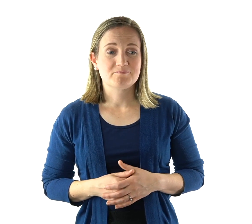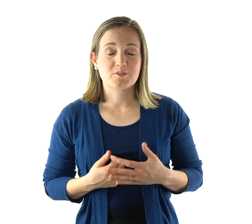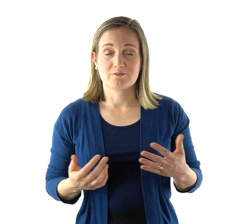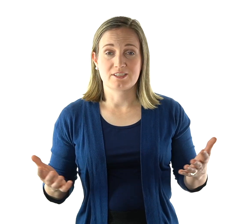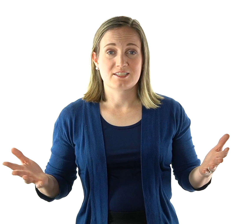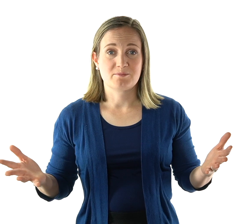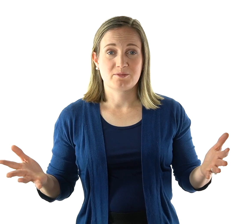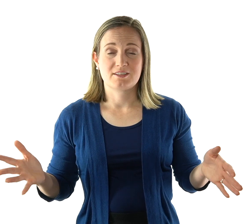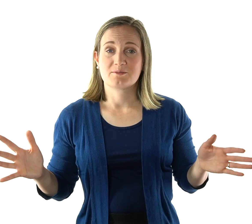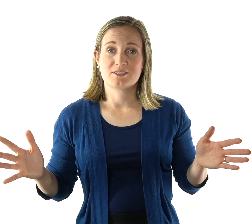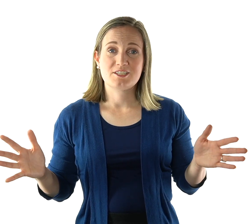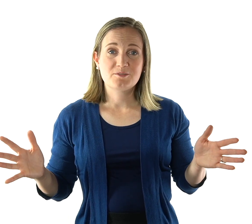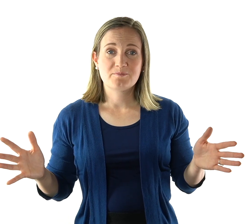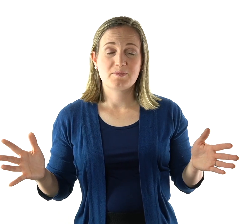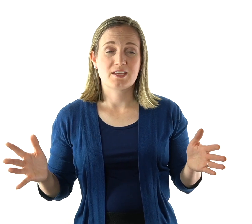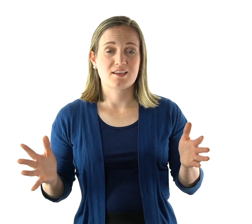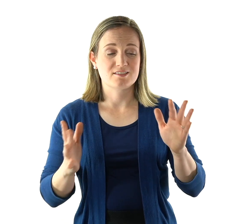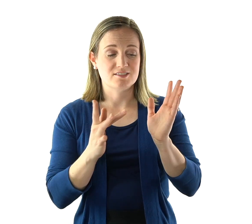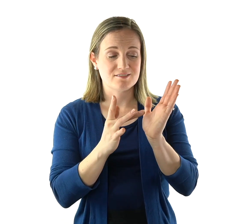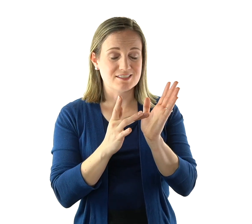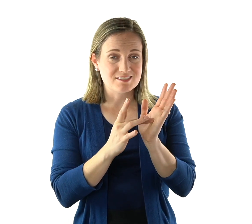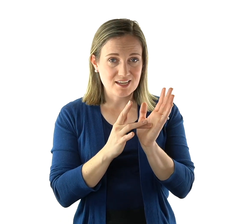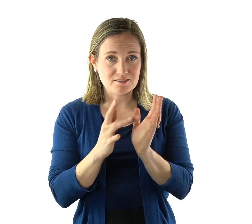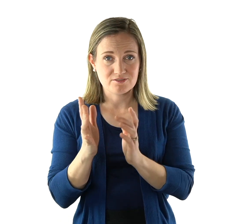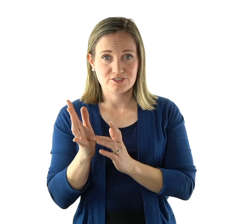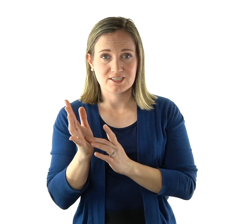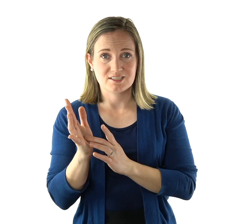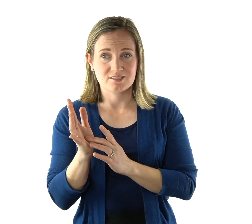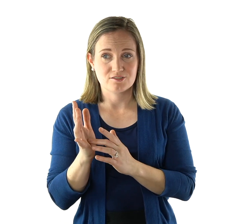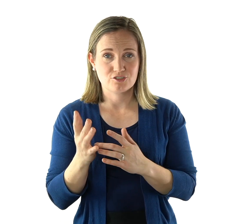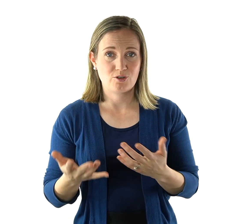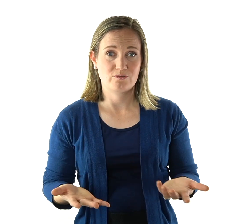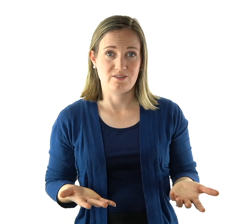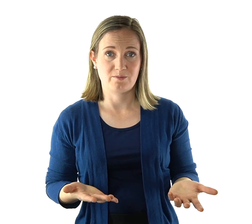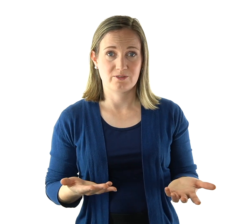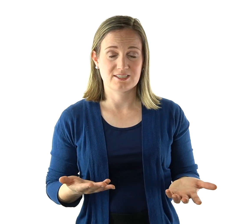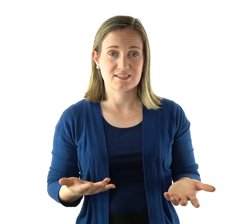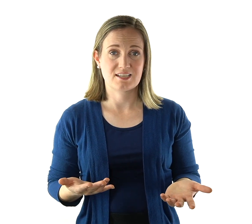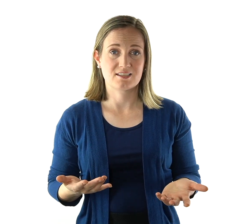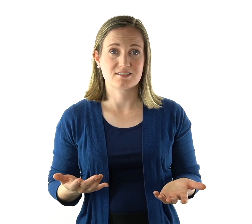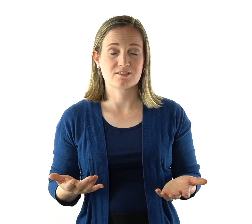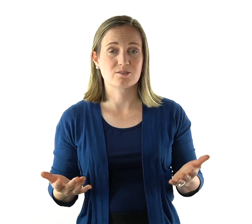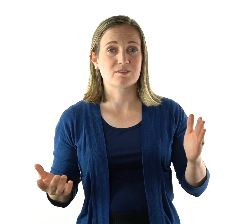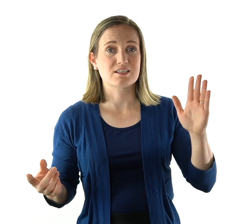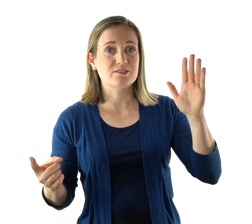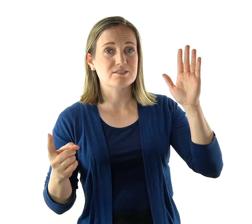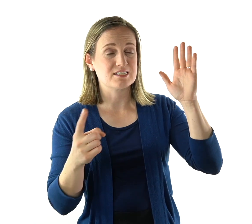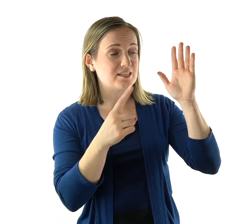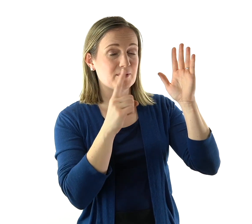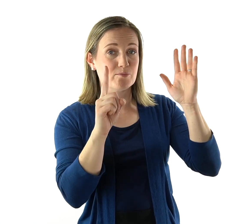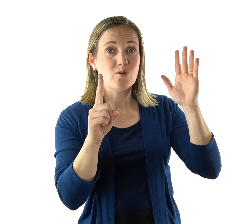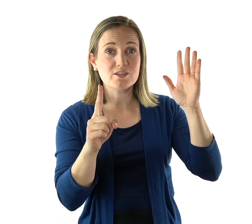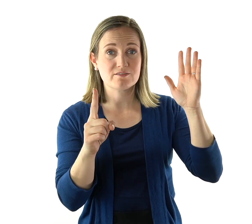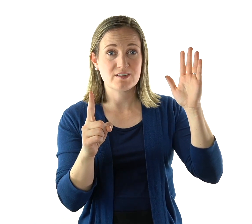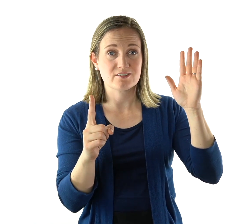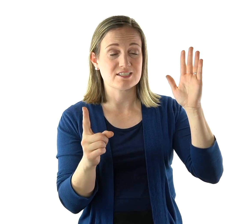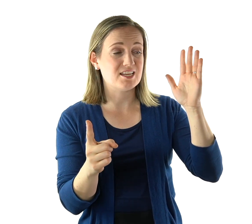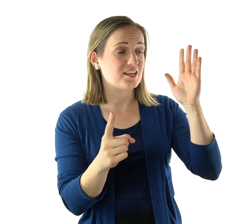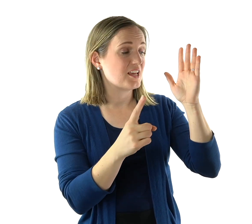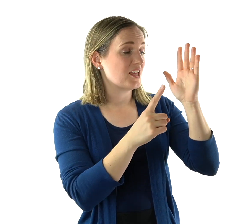went really simple with this one too, because the sign for Jesus shows nail prints in his hands. And so what I do is I take my pointer finger instead,